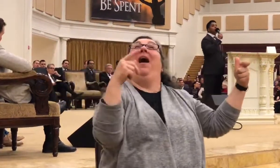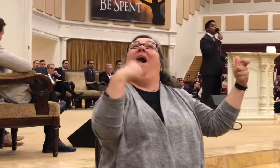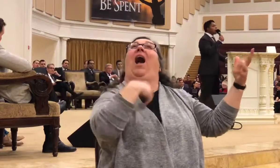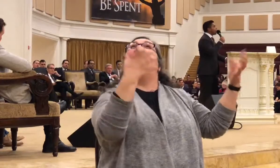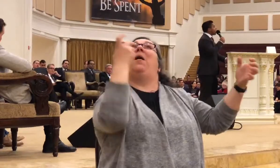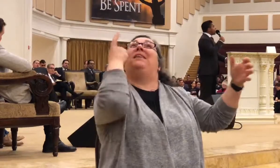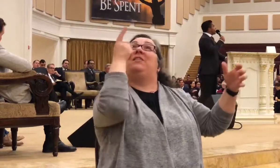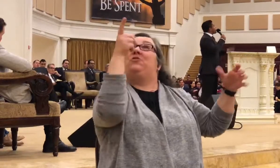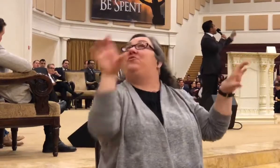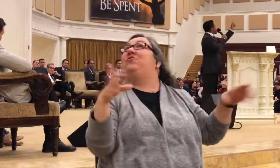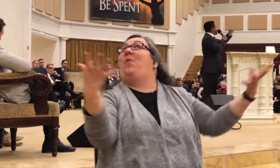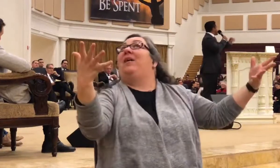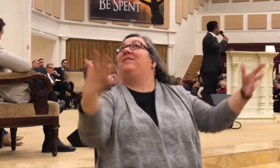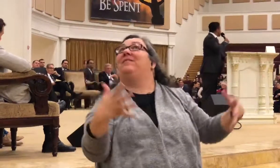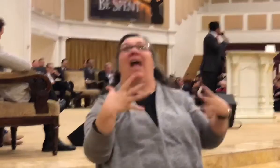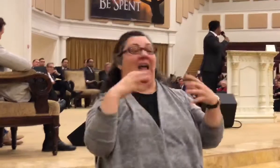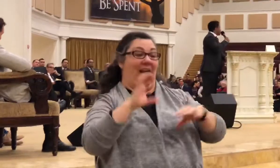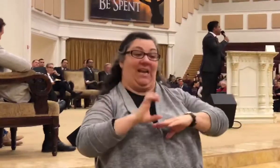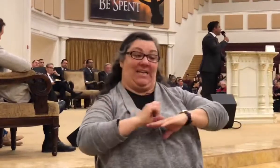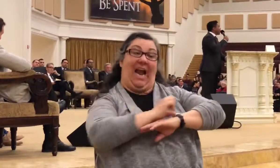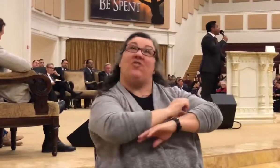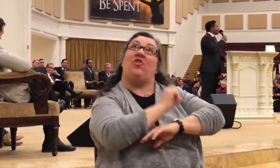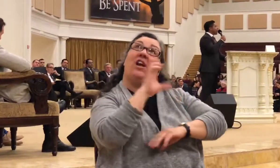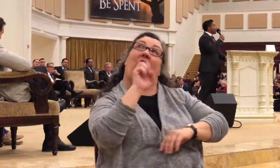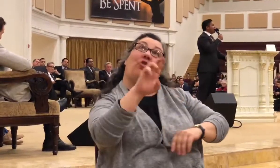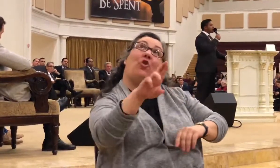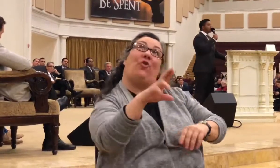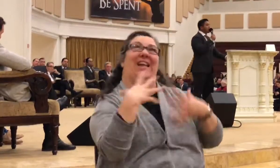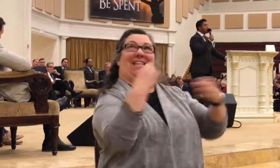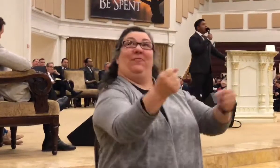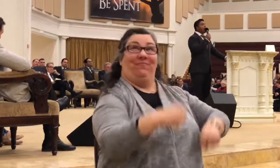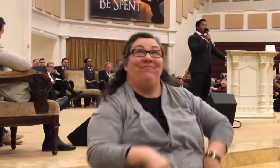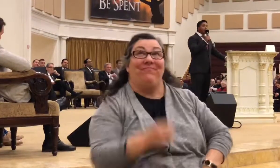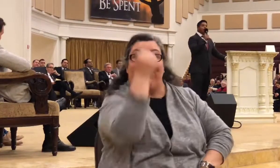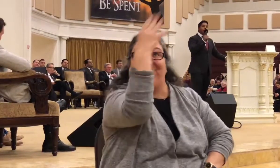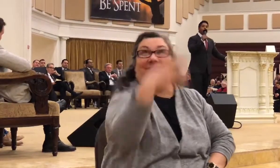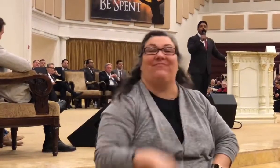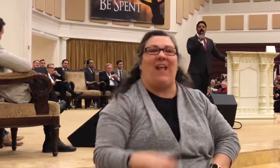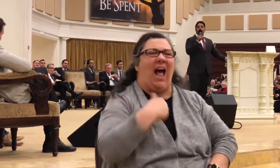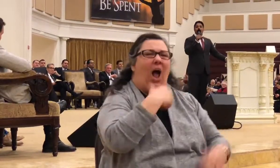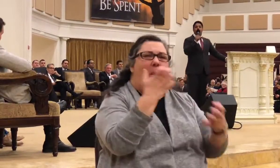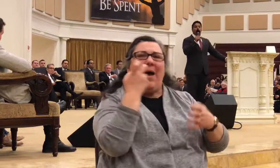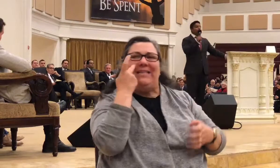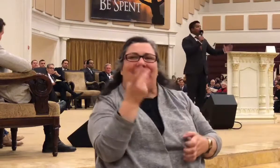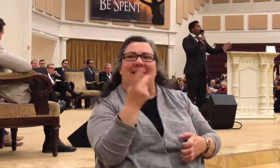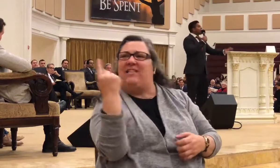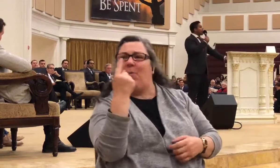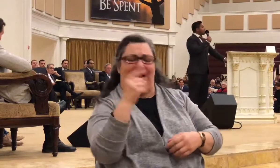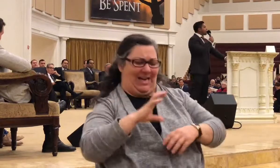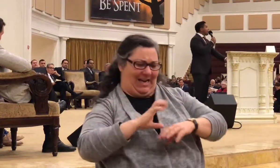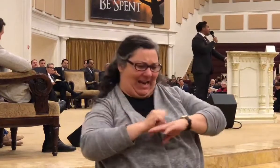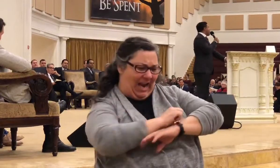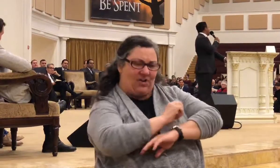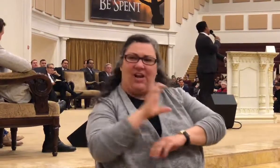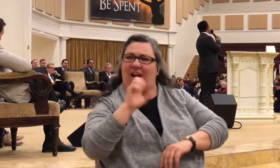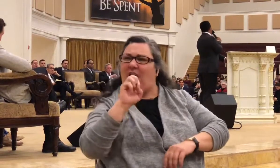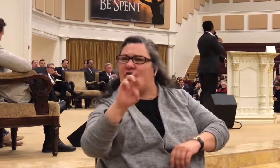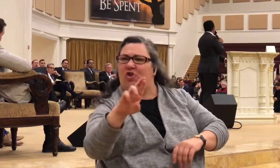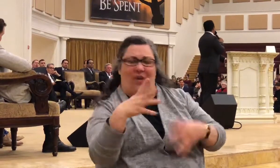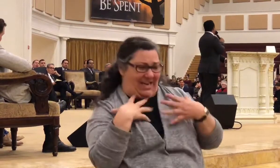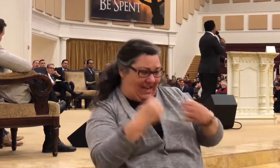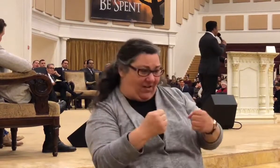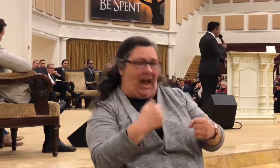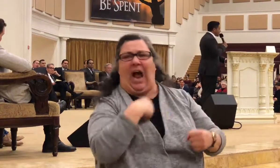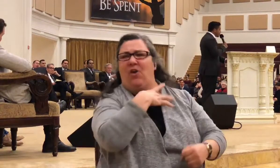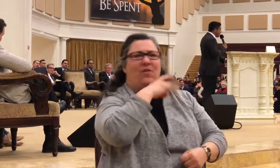see you heal cancer. Just kind of threw it out there. I'd like to see you heal somebody's cancer. I don't like cancer, and I know you don't